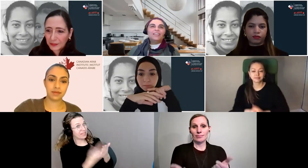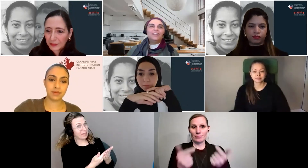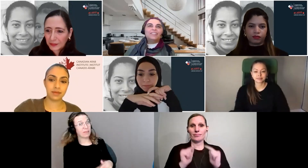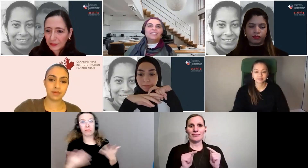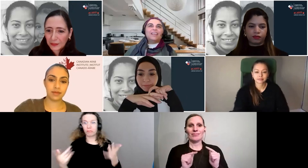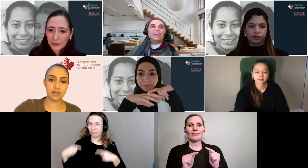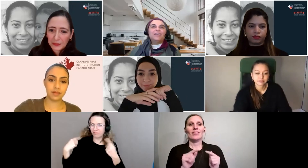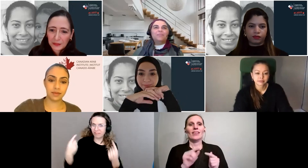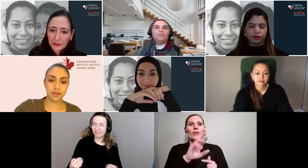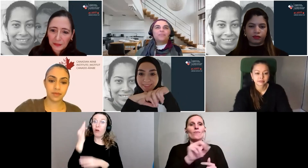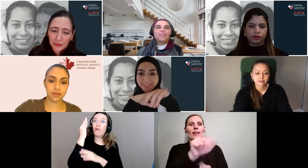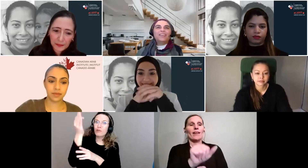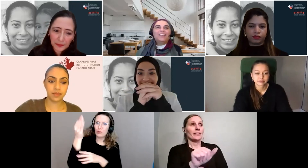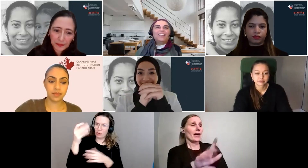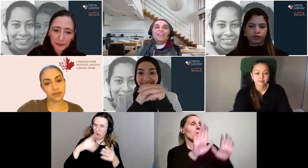that is